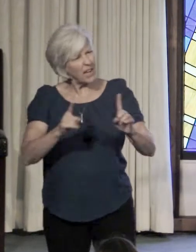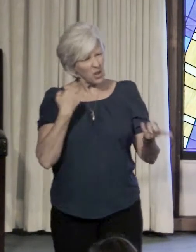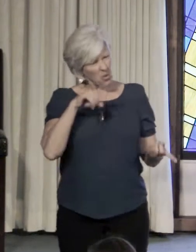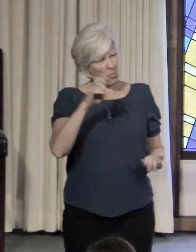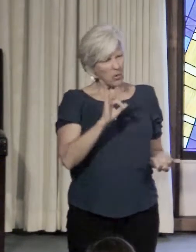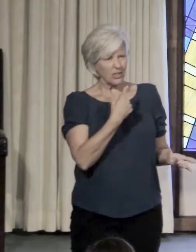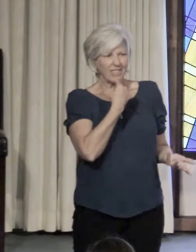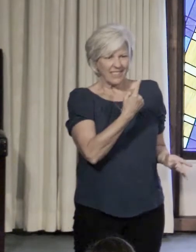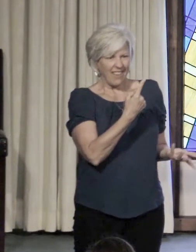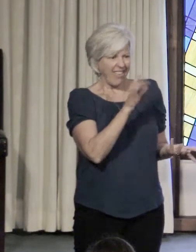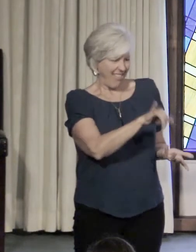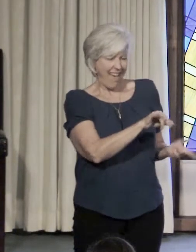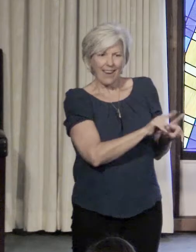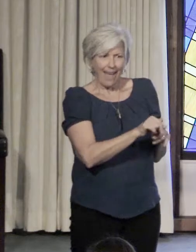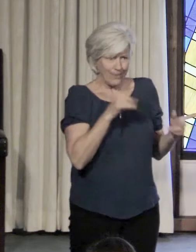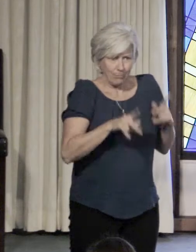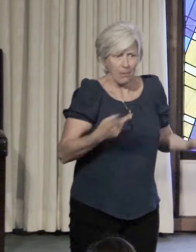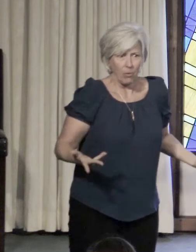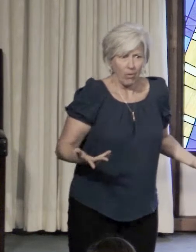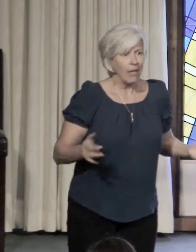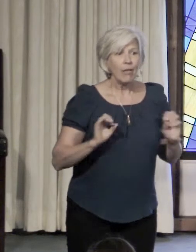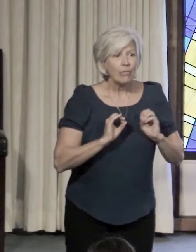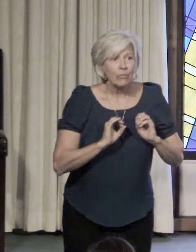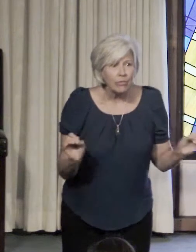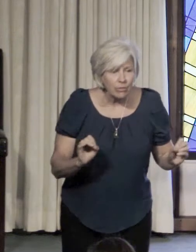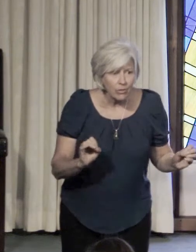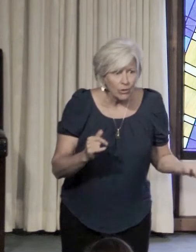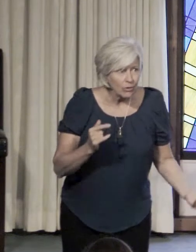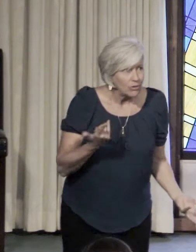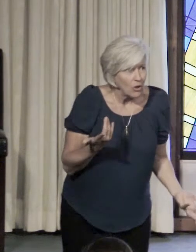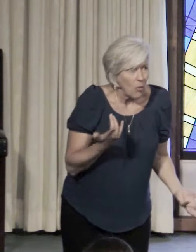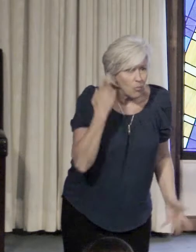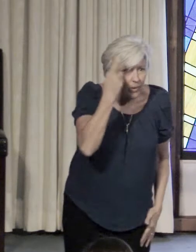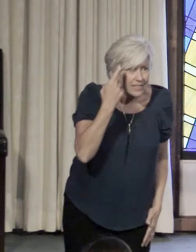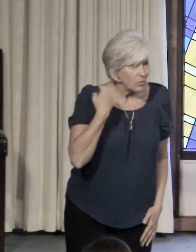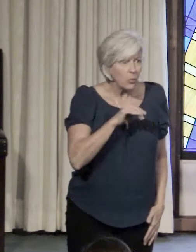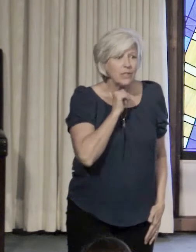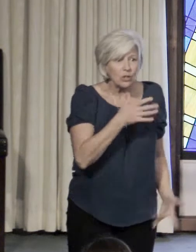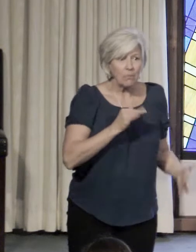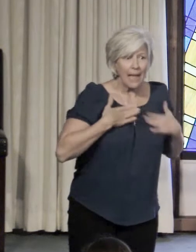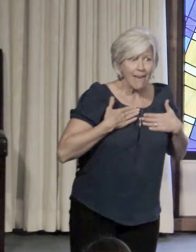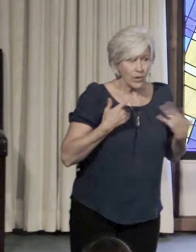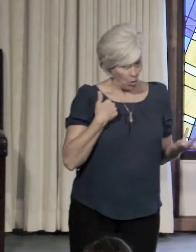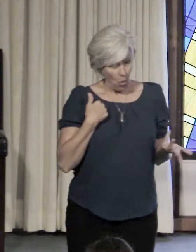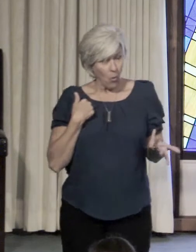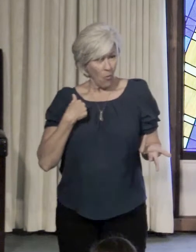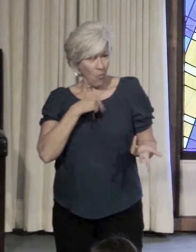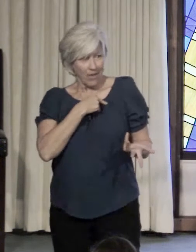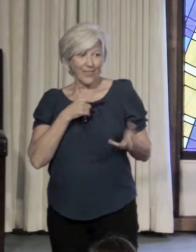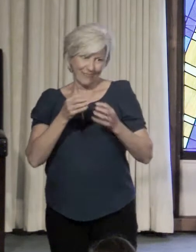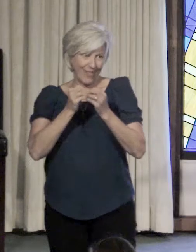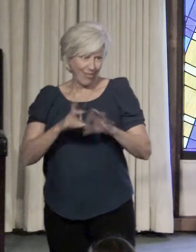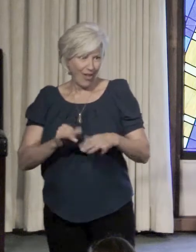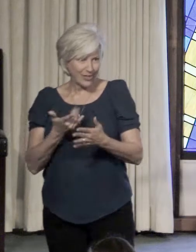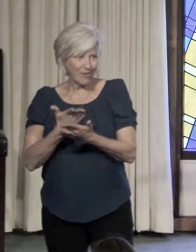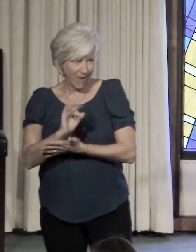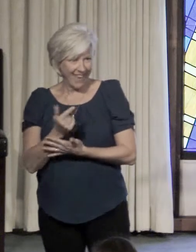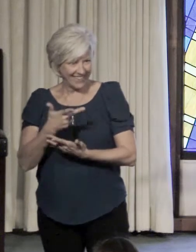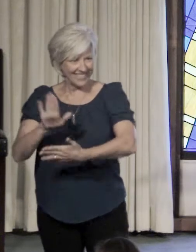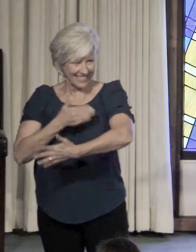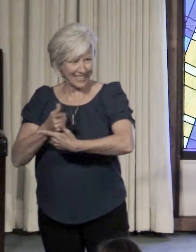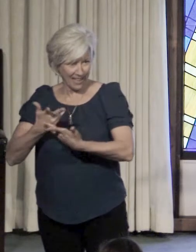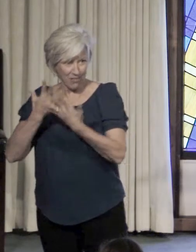There's no reason not to be happy, you know. We lost a right to sing the blues, right? If we really understand this stuff, we